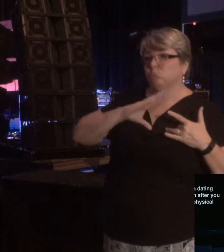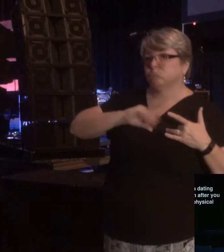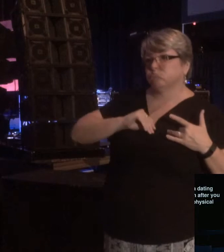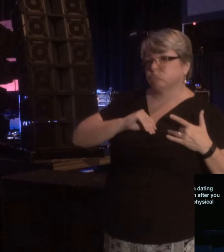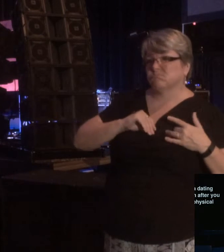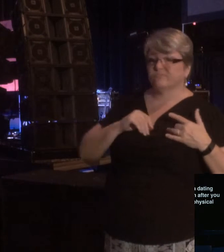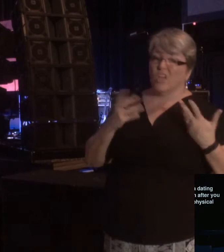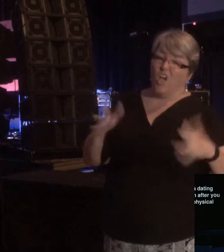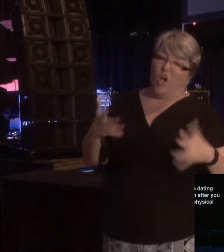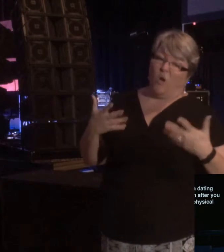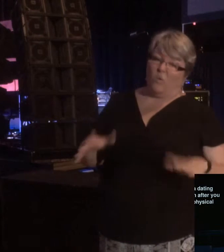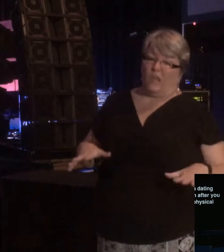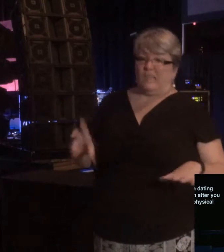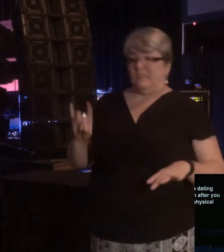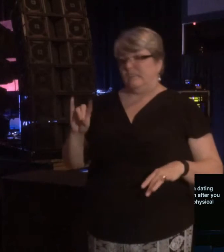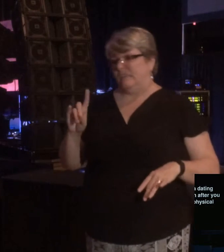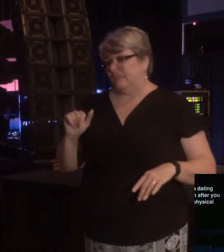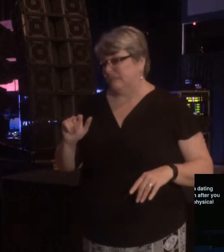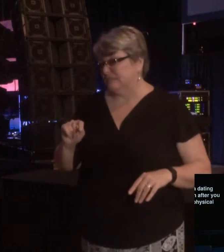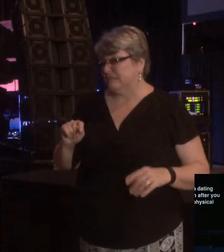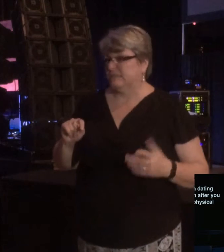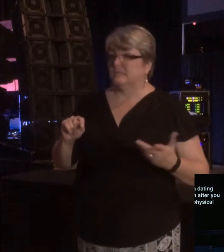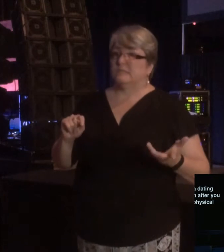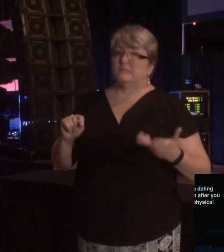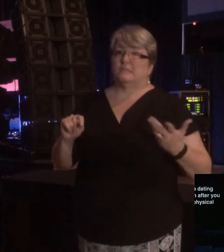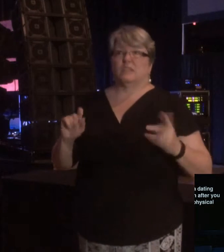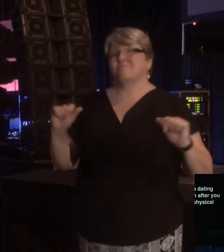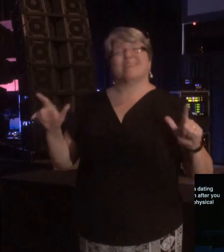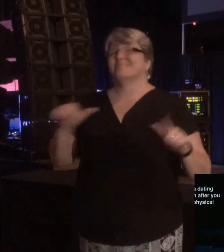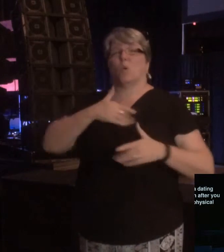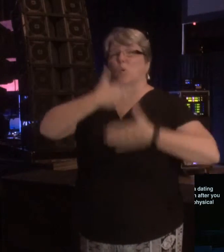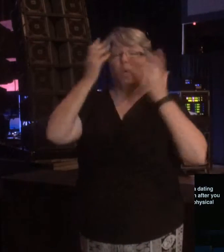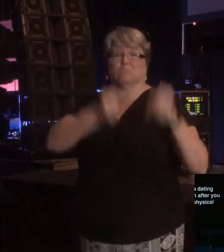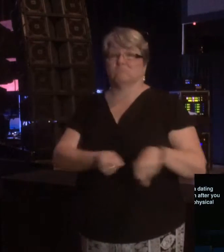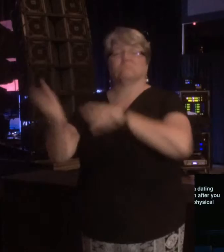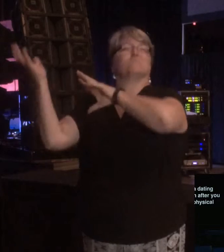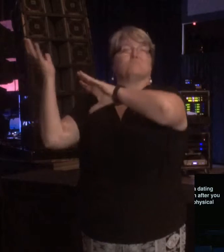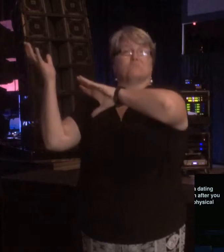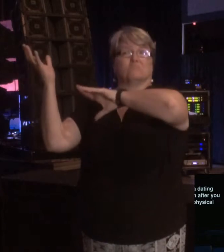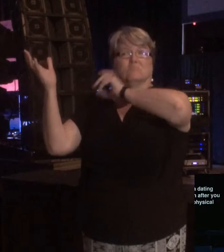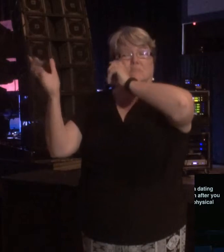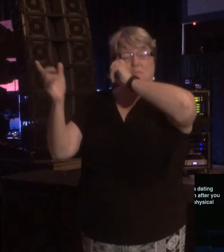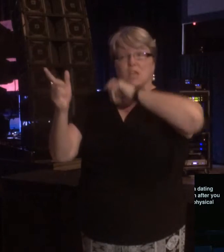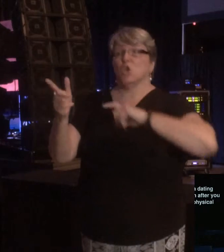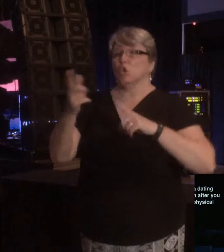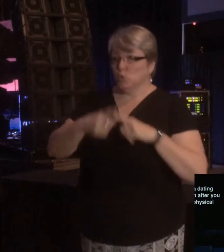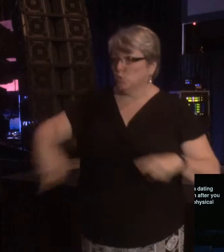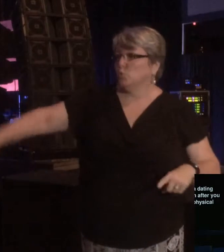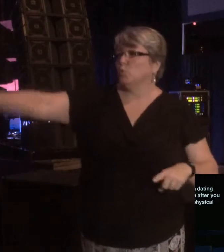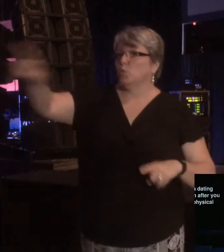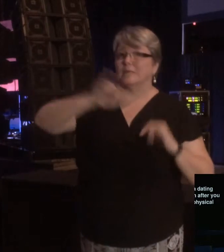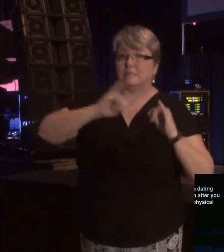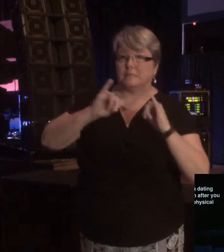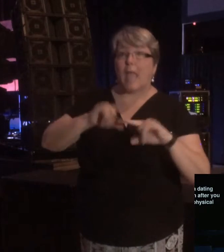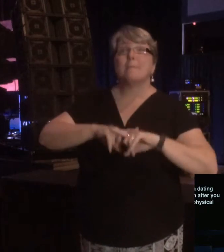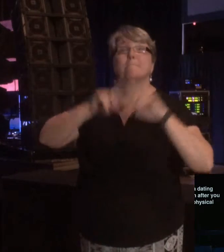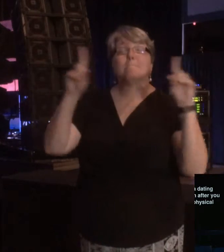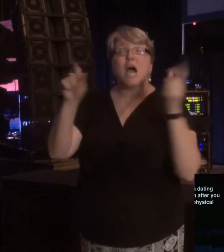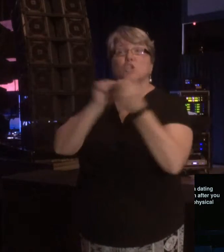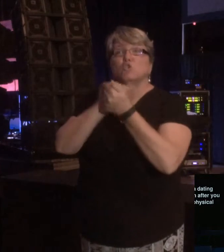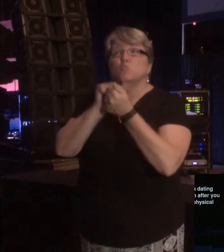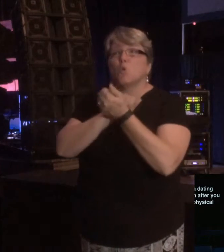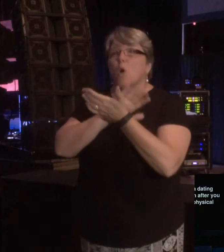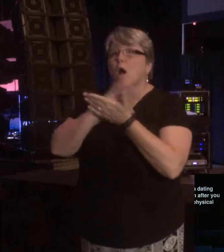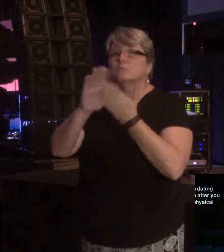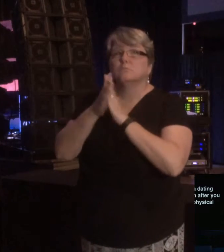that. So it's not like you have to like cut your eyes away every time you are in the same room as someone, but we were not in communication. We were not keeping in touch. We